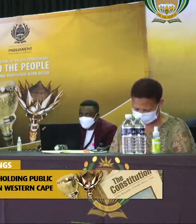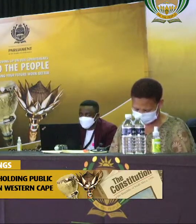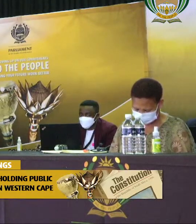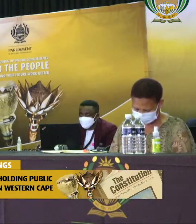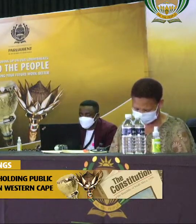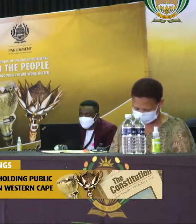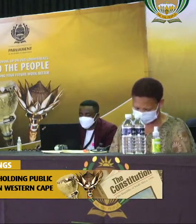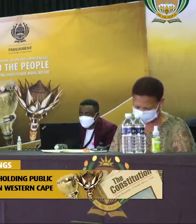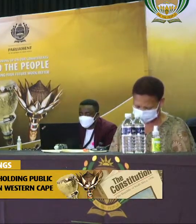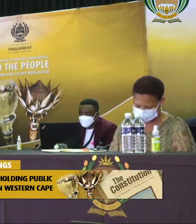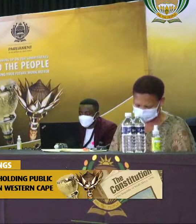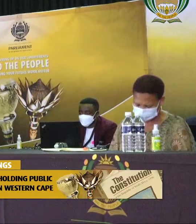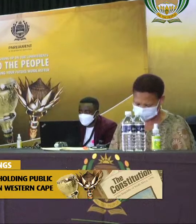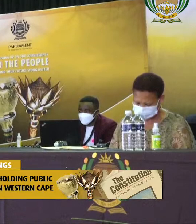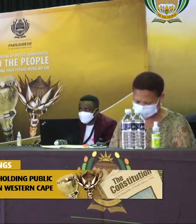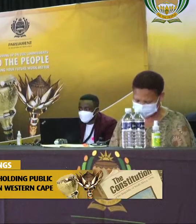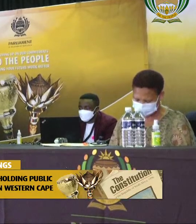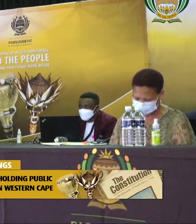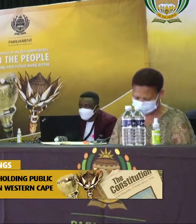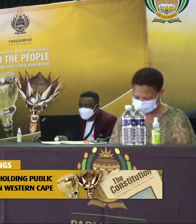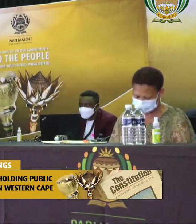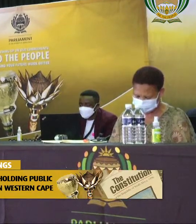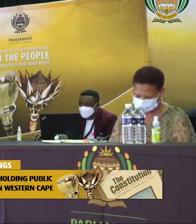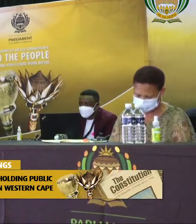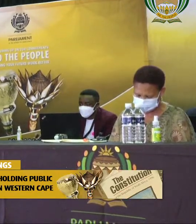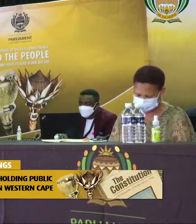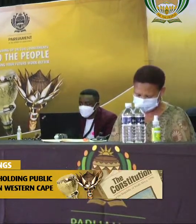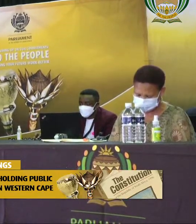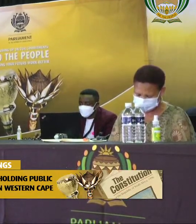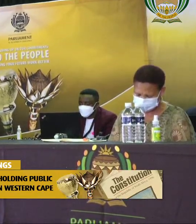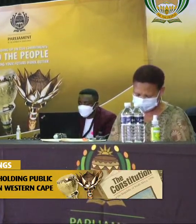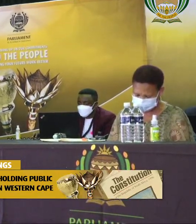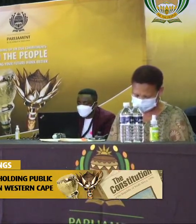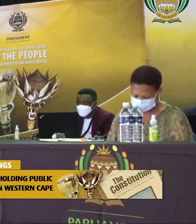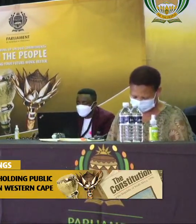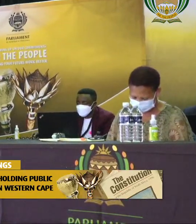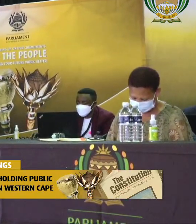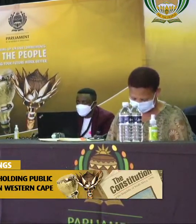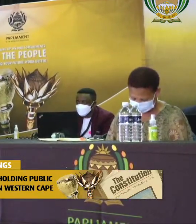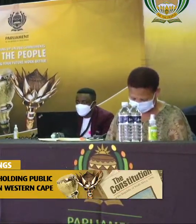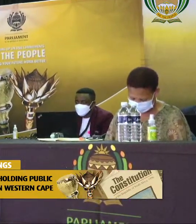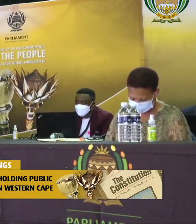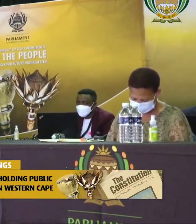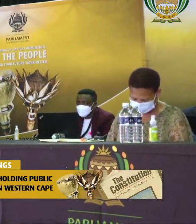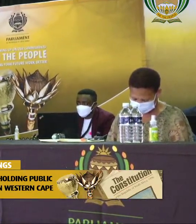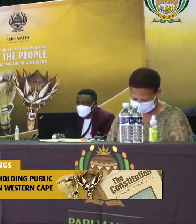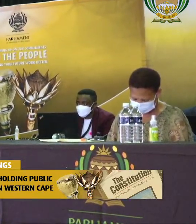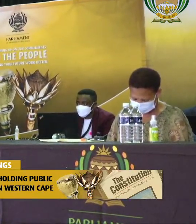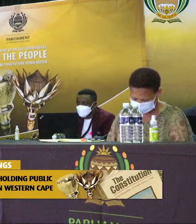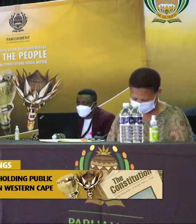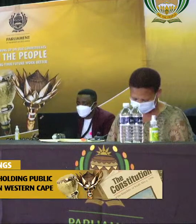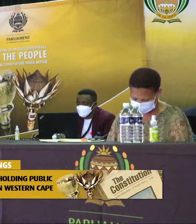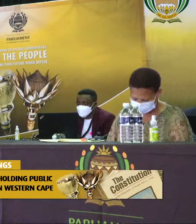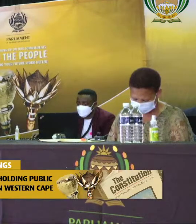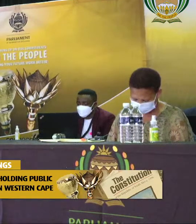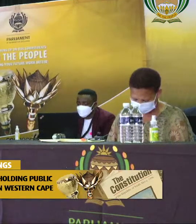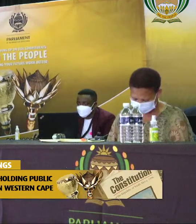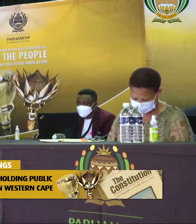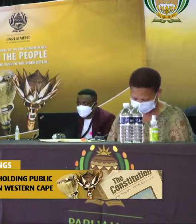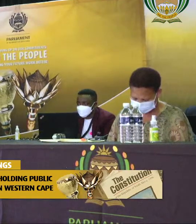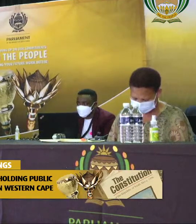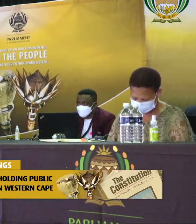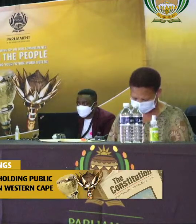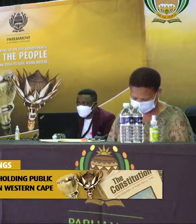on other young people who are frustrated. So we've referred to him, and we'll take that up with the